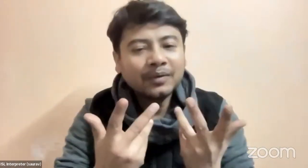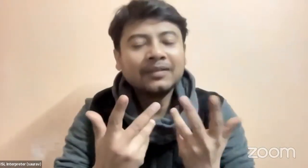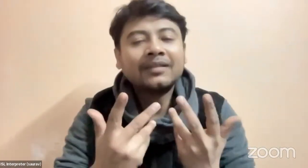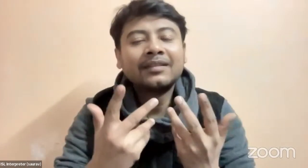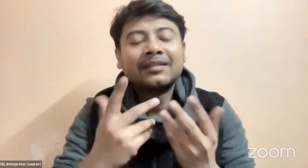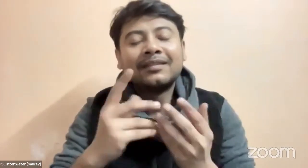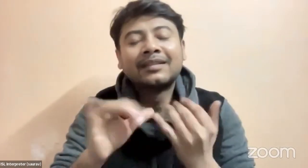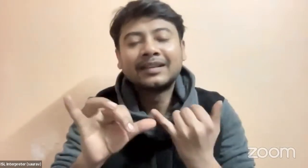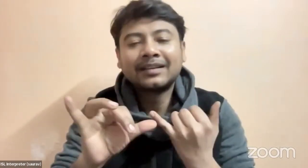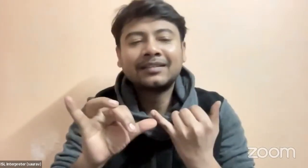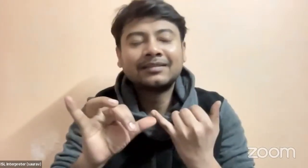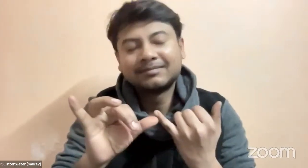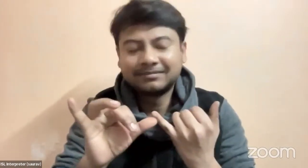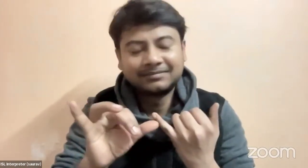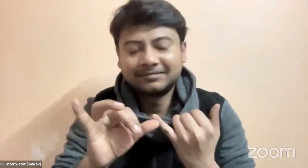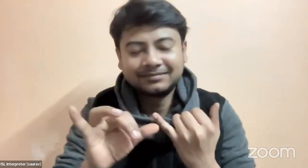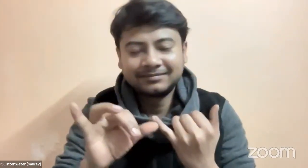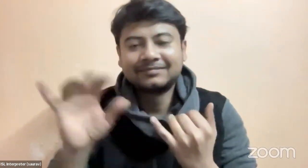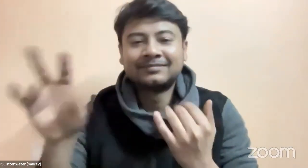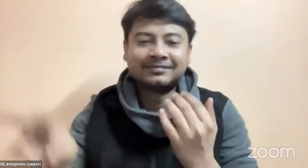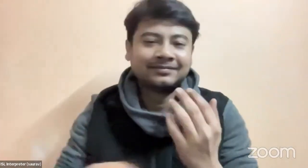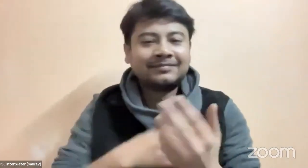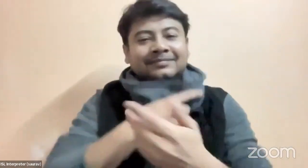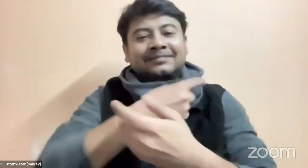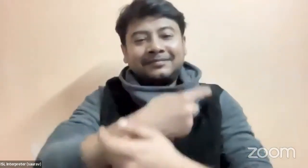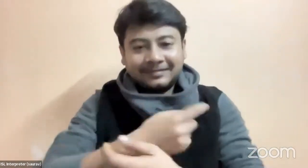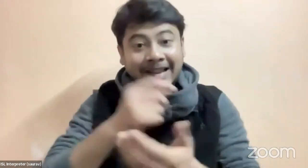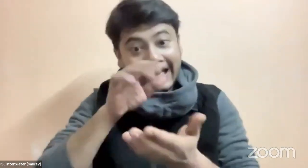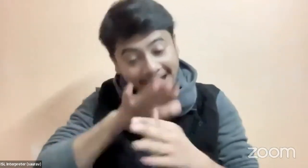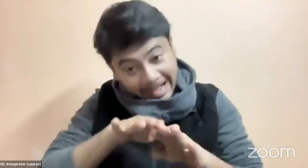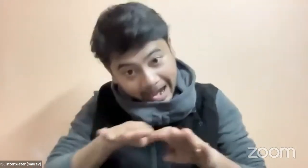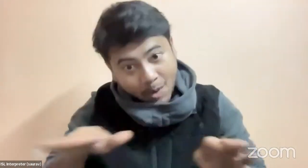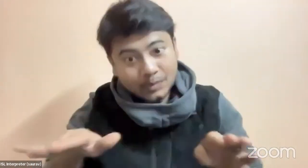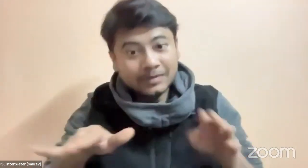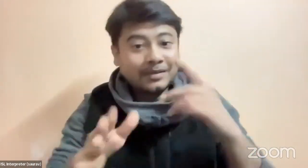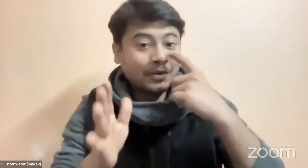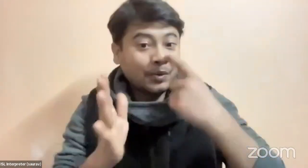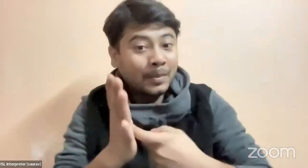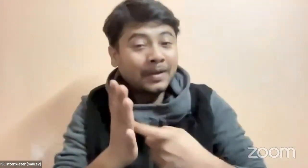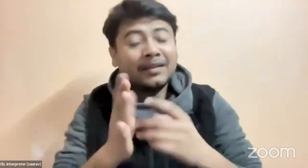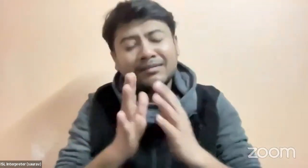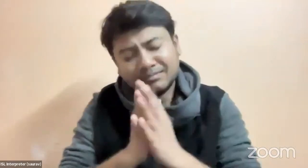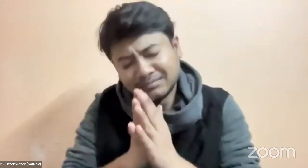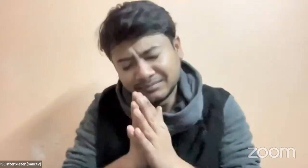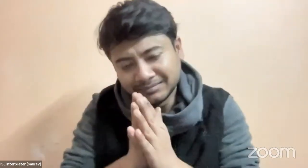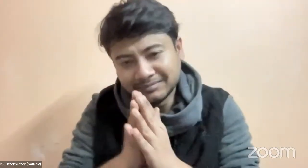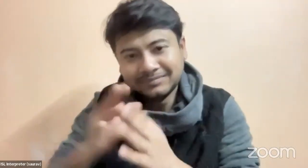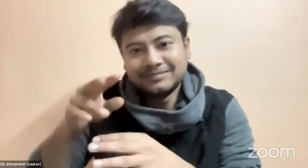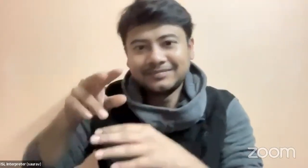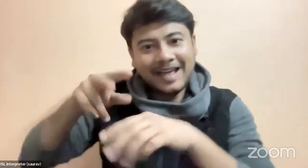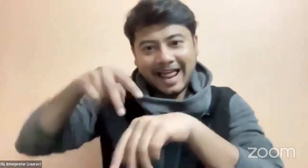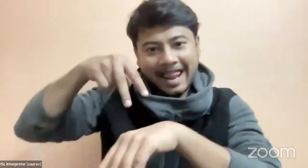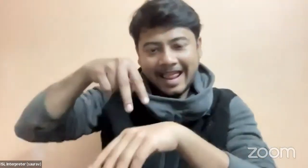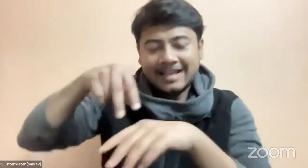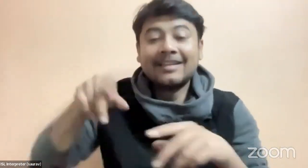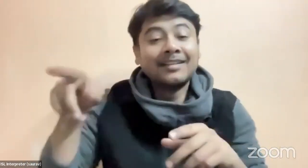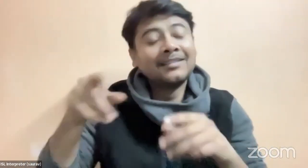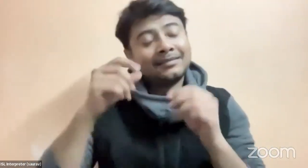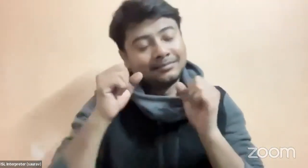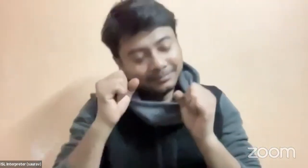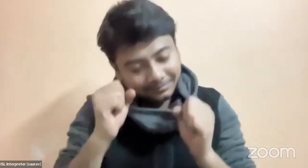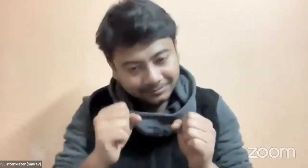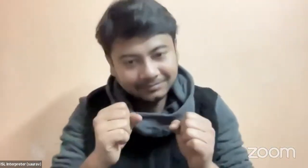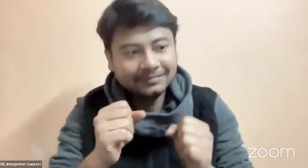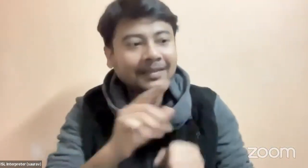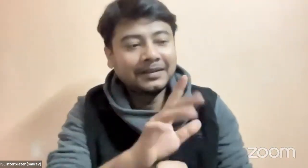said, "Don't worry. In Kali Yuga, I will take a special incarnation. I will